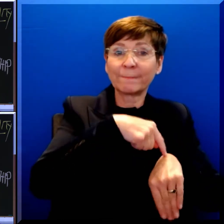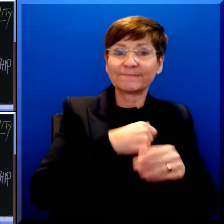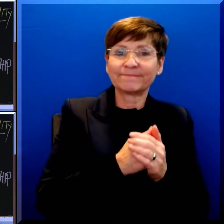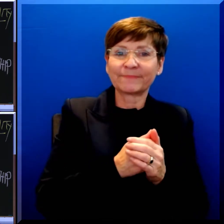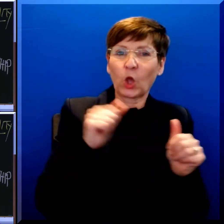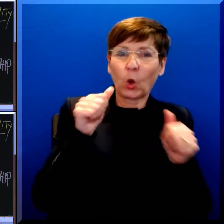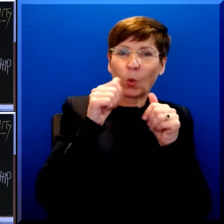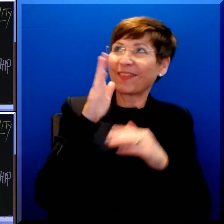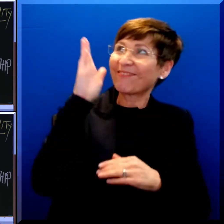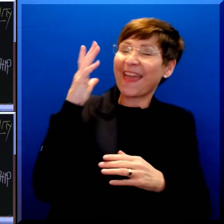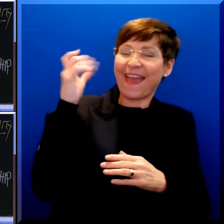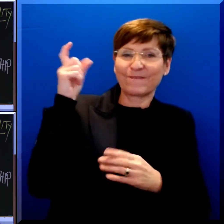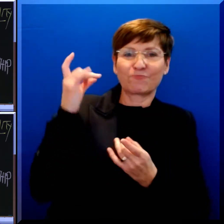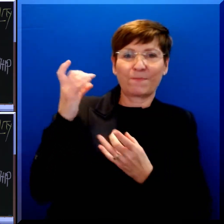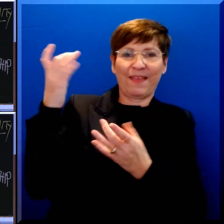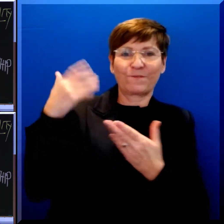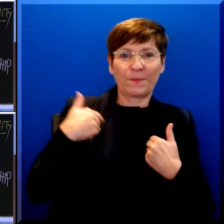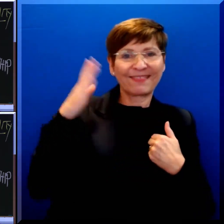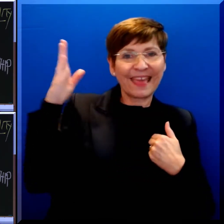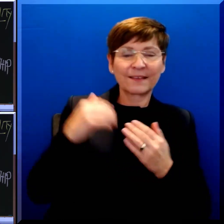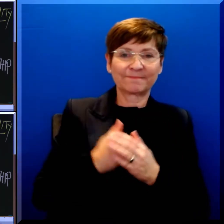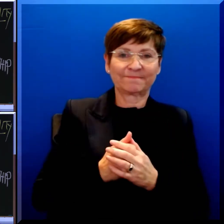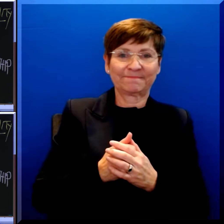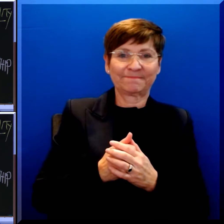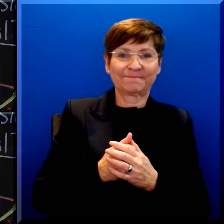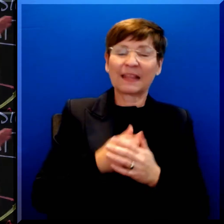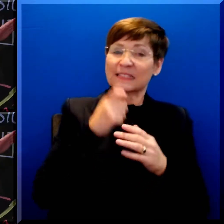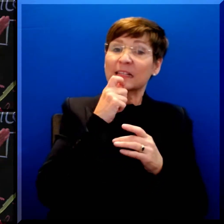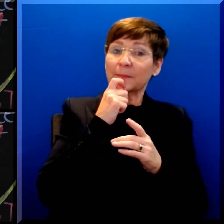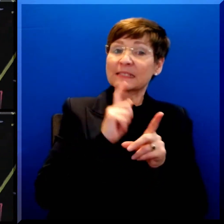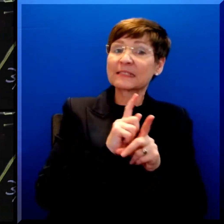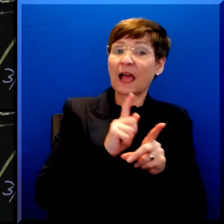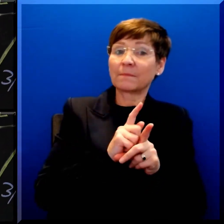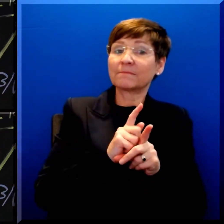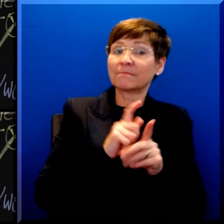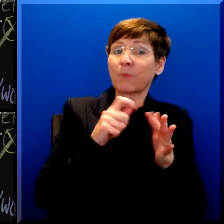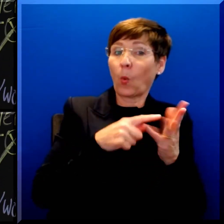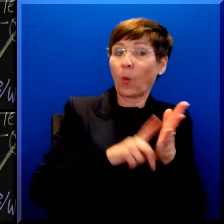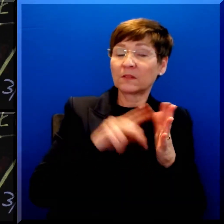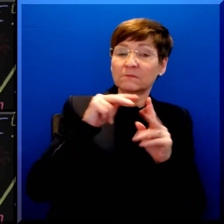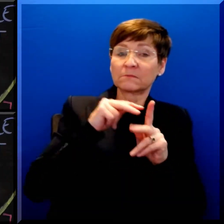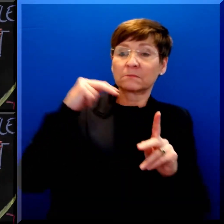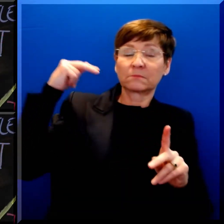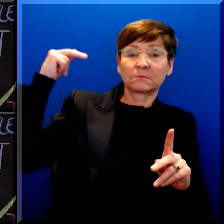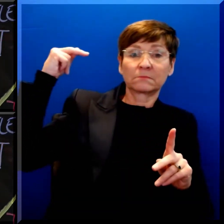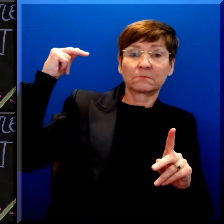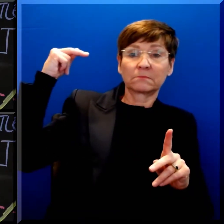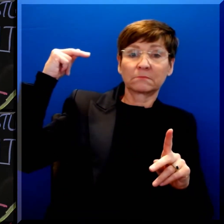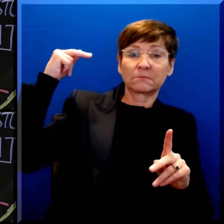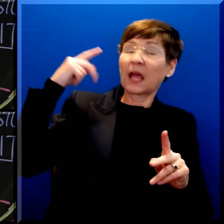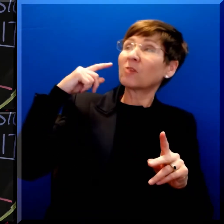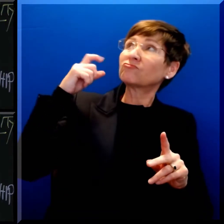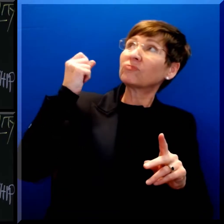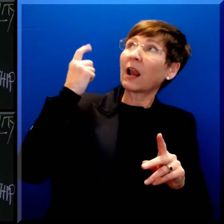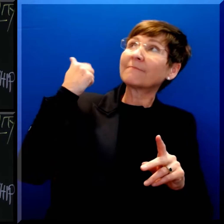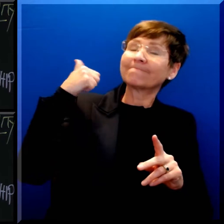waiting for me. Paul goes up to the tower and he's looking down at the dip from the perspective of eternity. He's looking at the